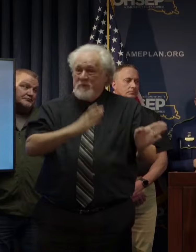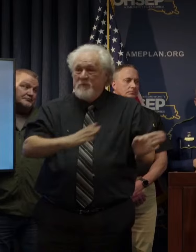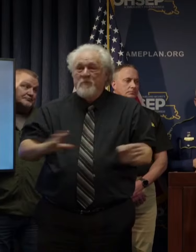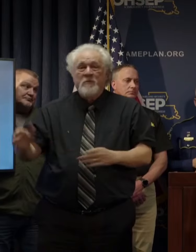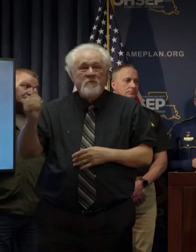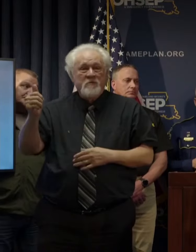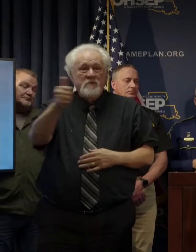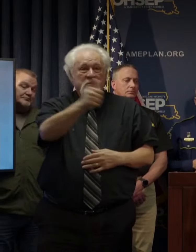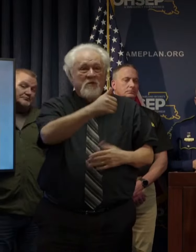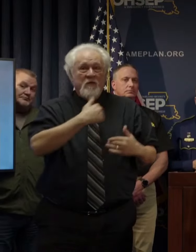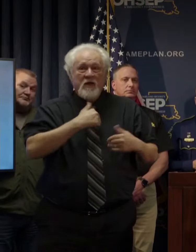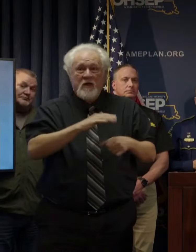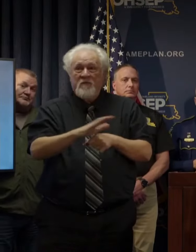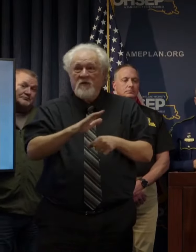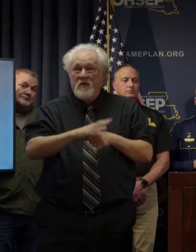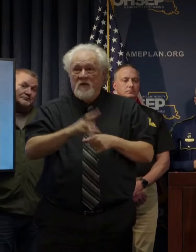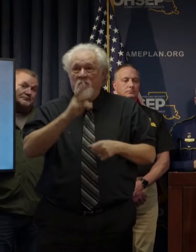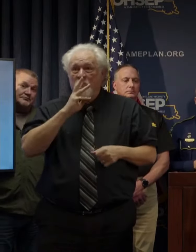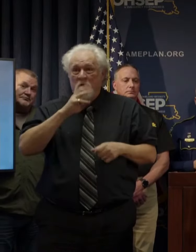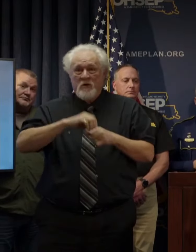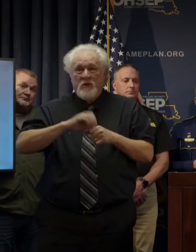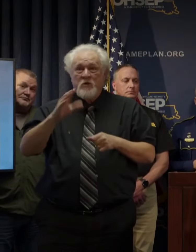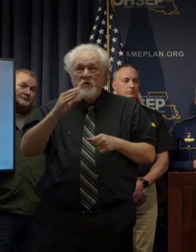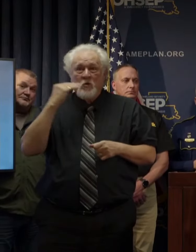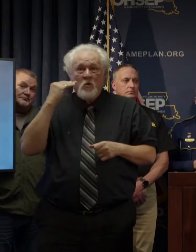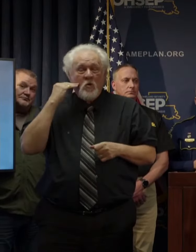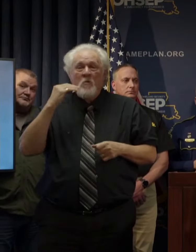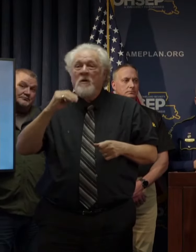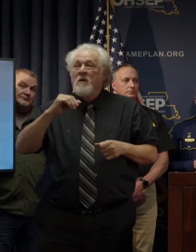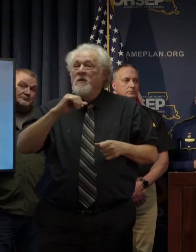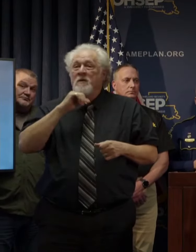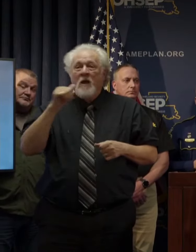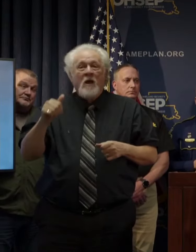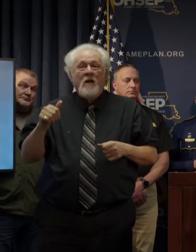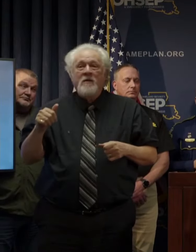prepared to have adequate water supplies in your home and